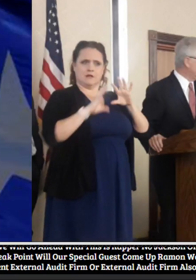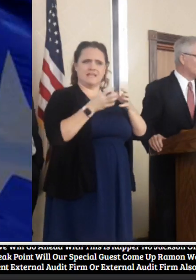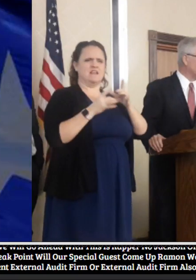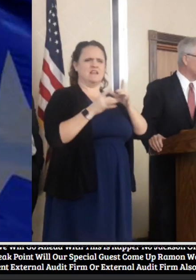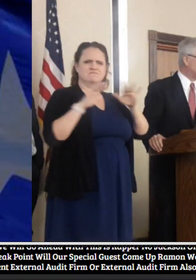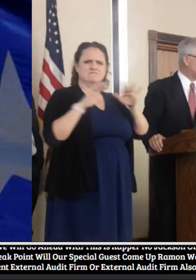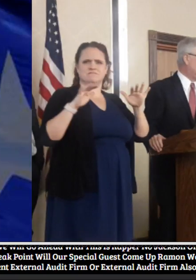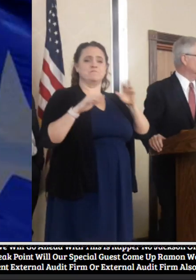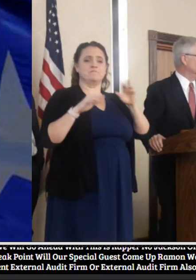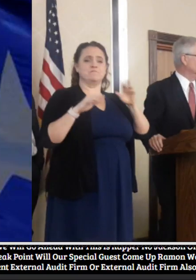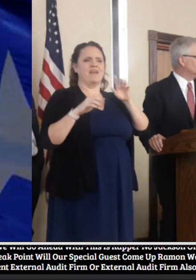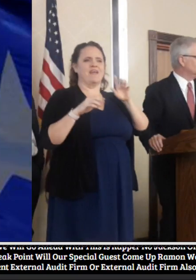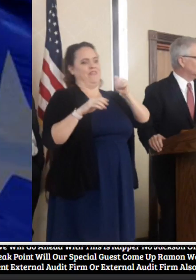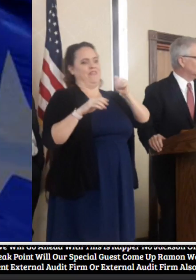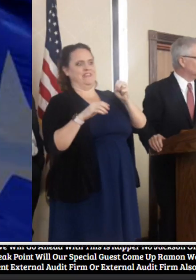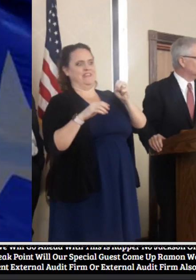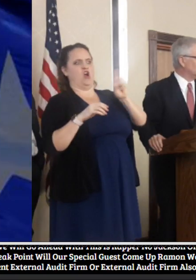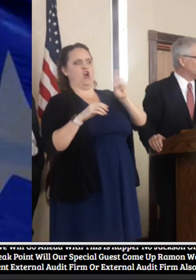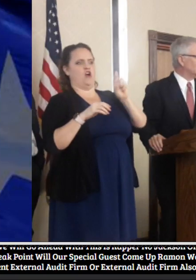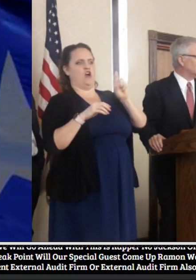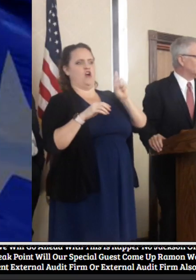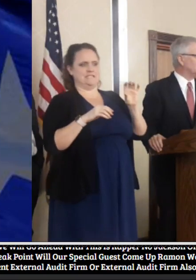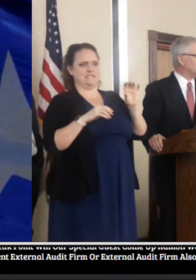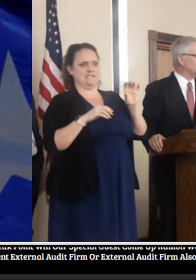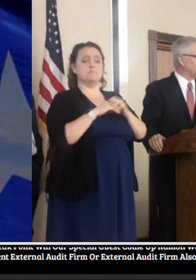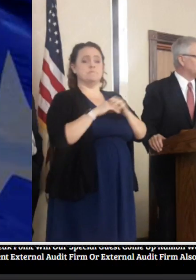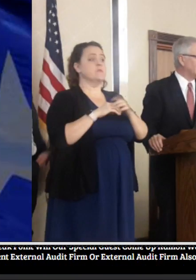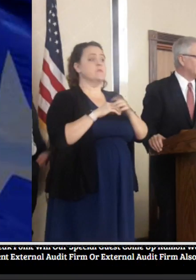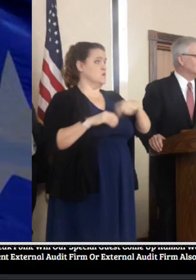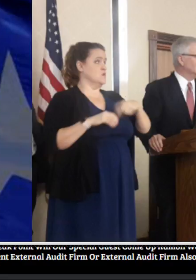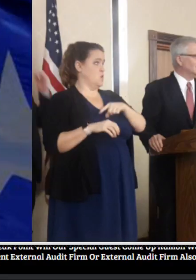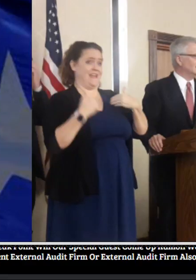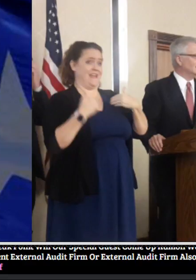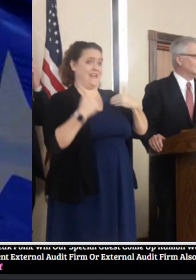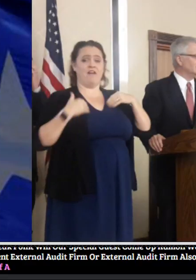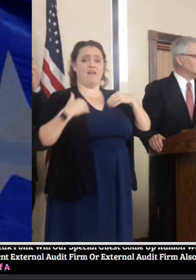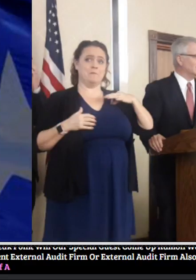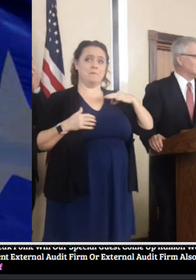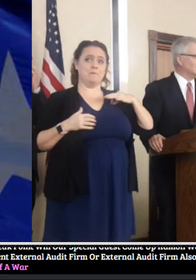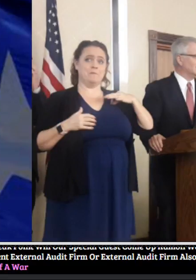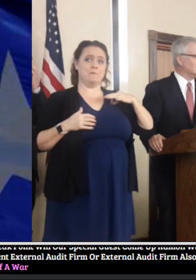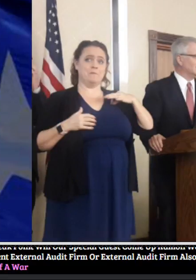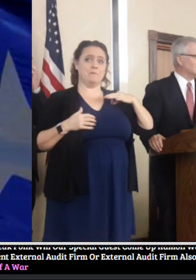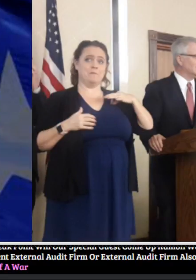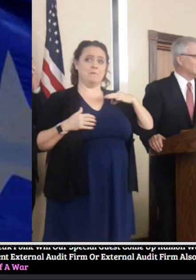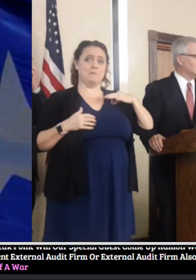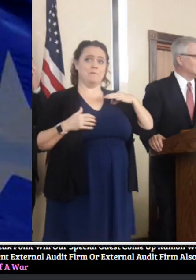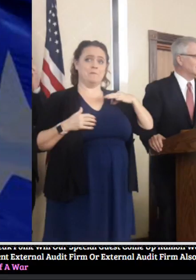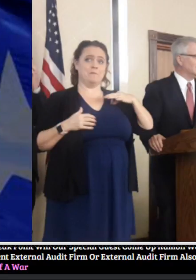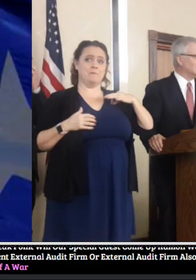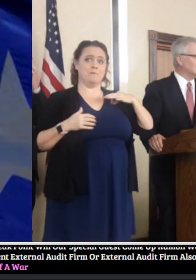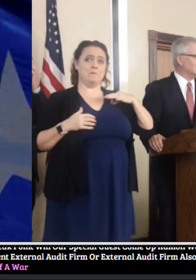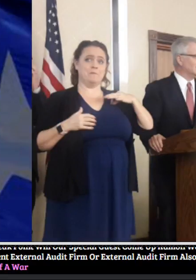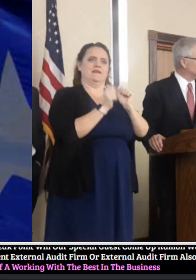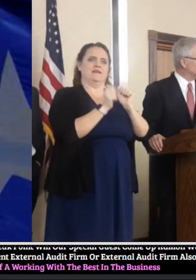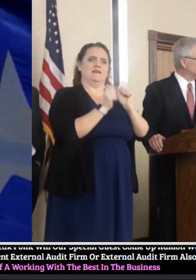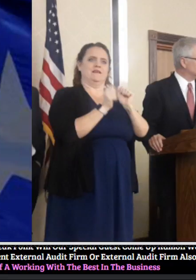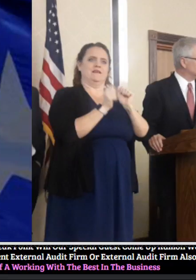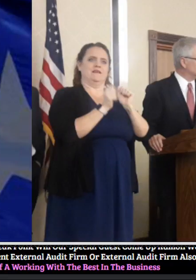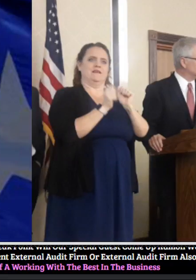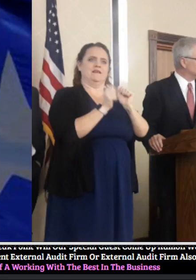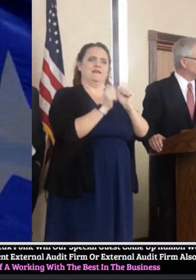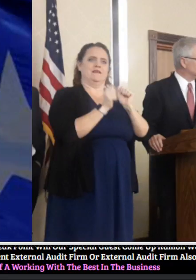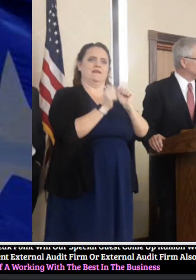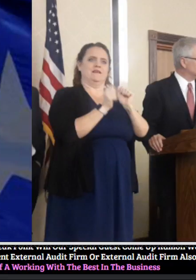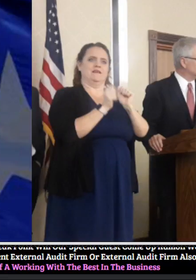RNC. So we have the benefit of working with the best in the business. And as you